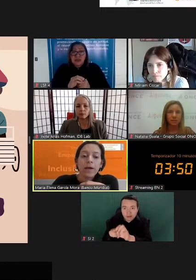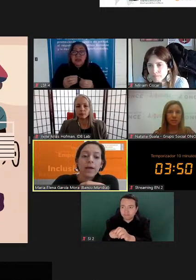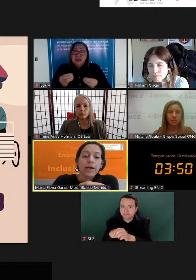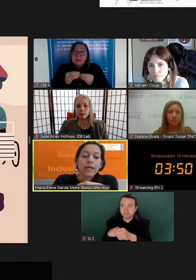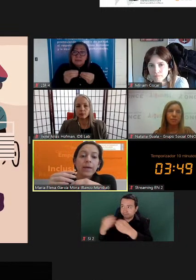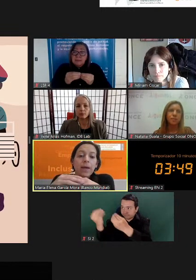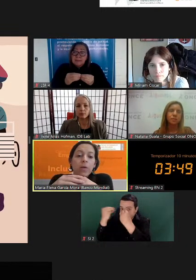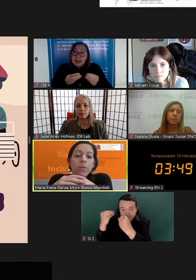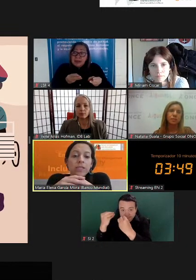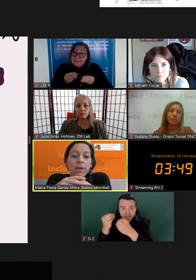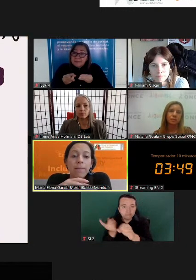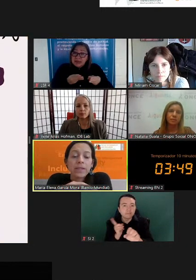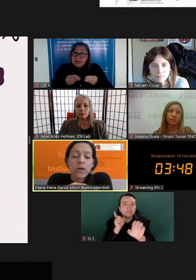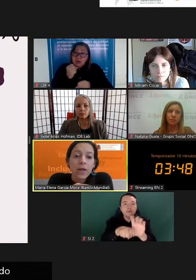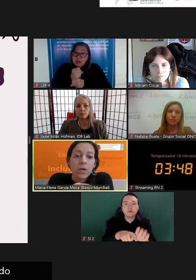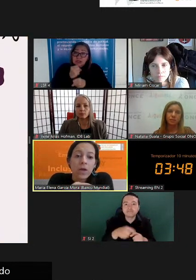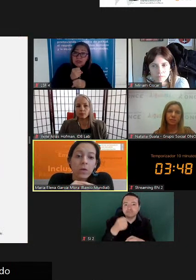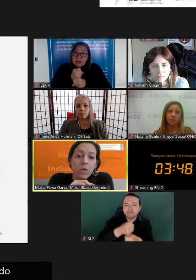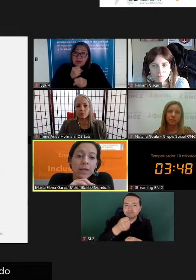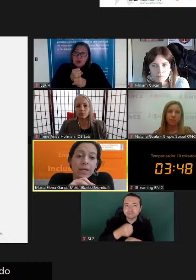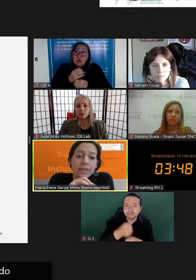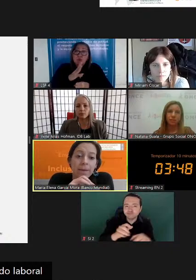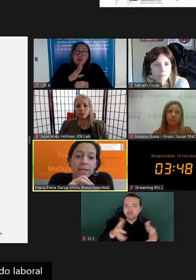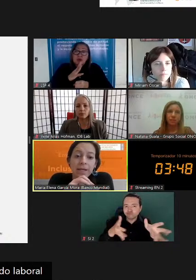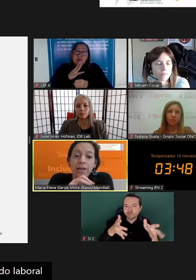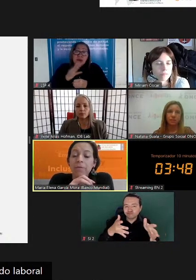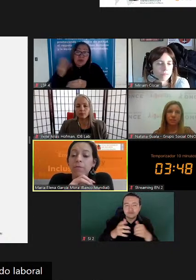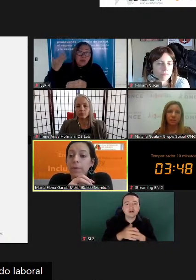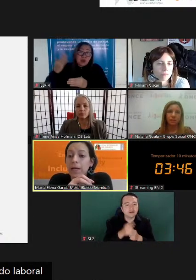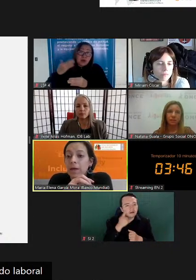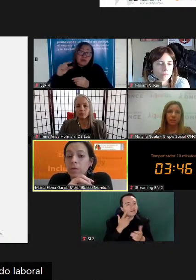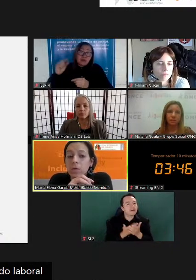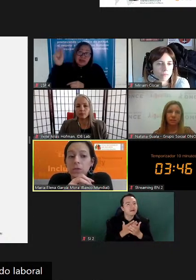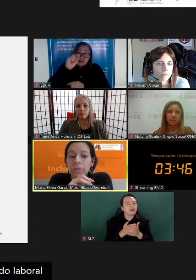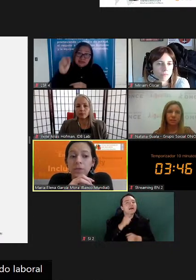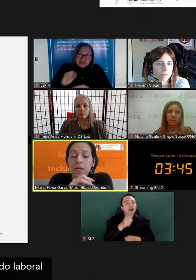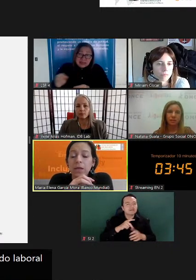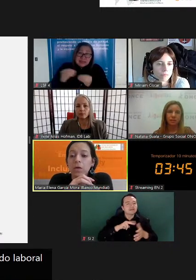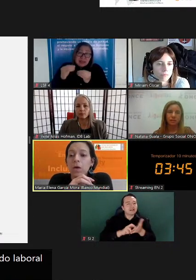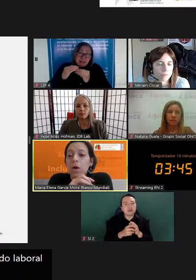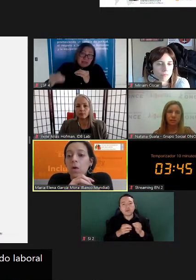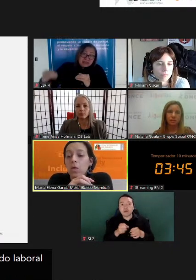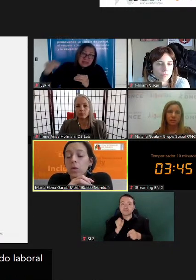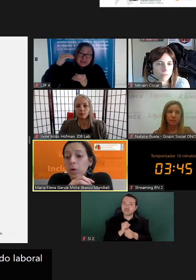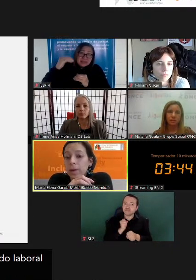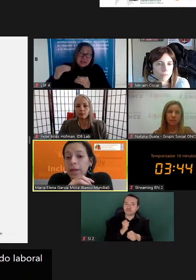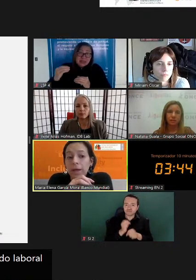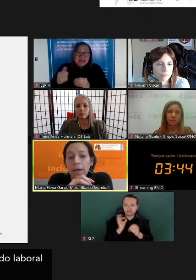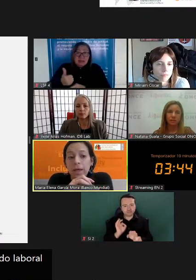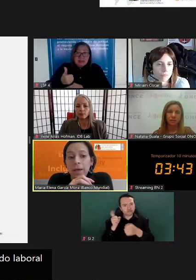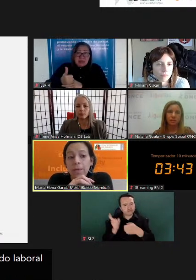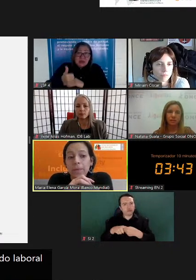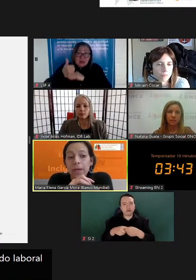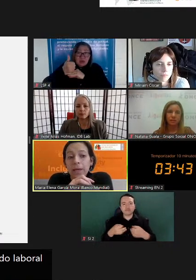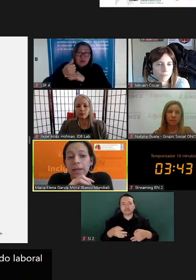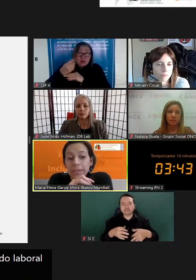insertion in the labor market as we have seen this is in a higher rate of informality 11